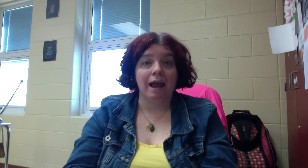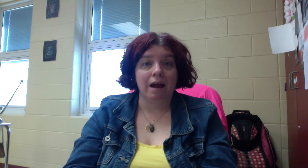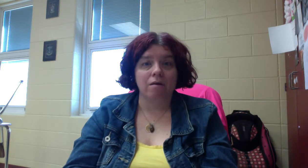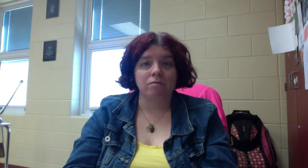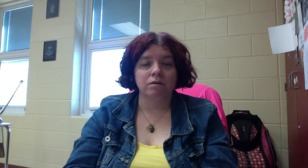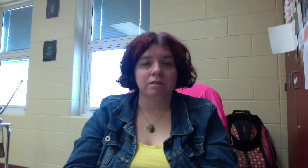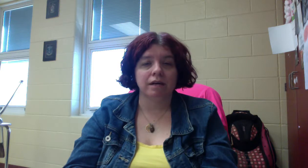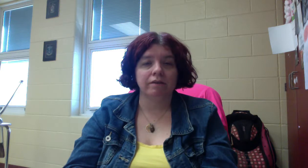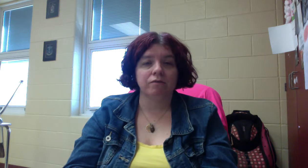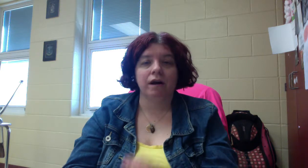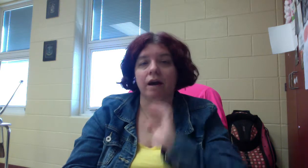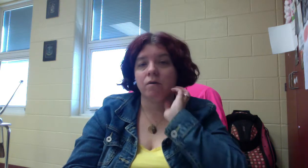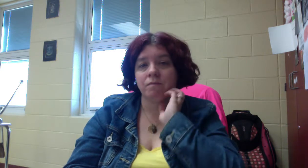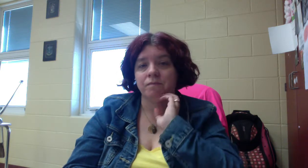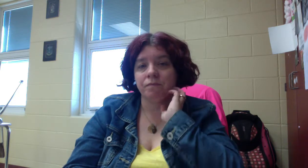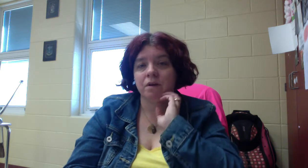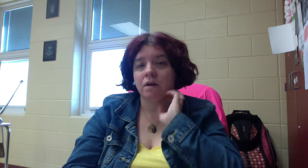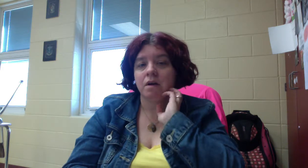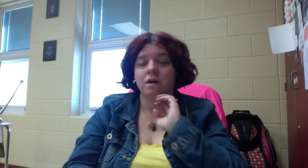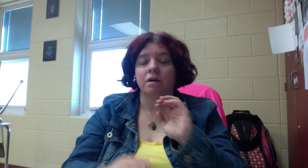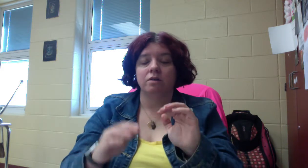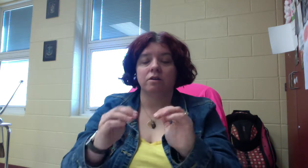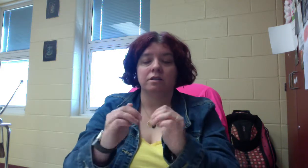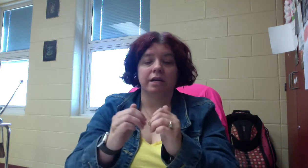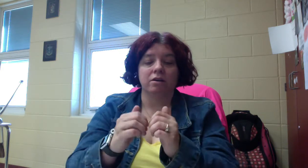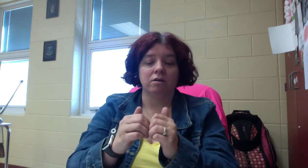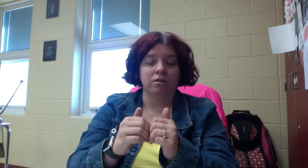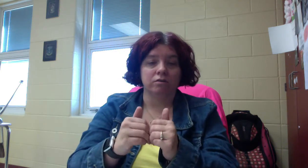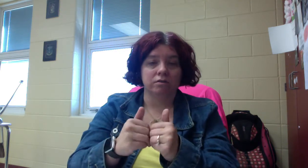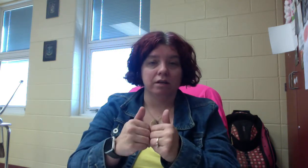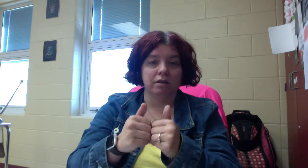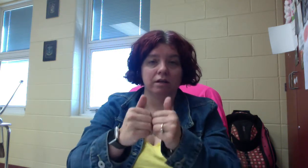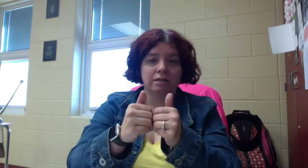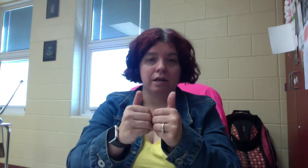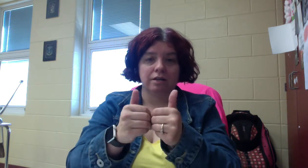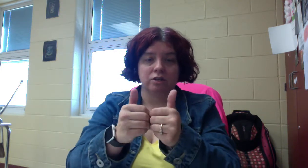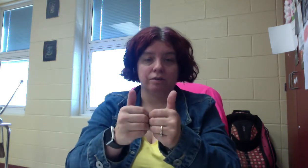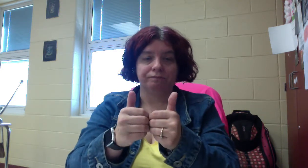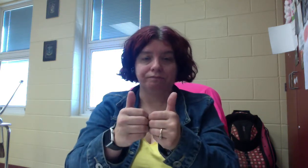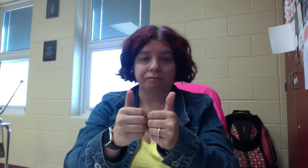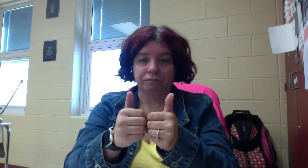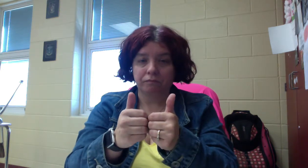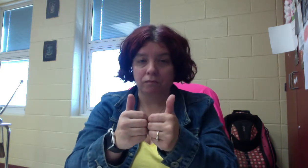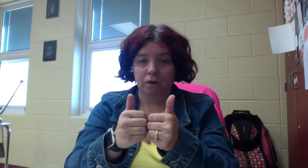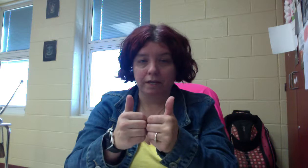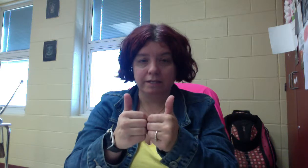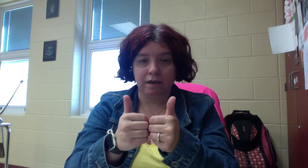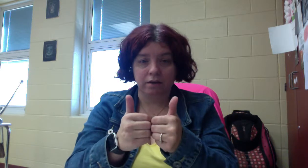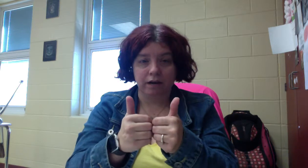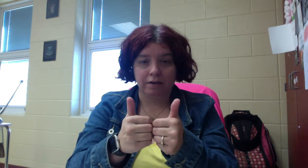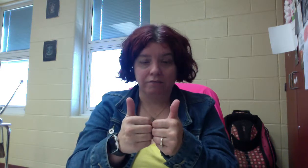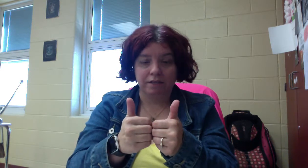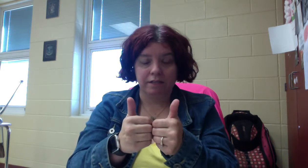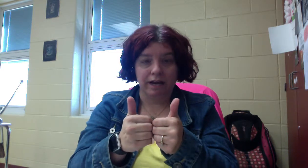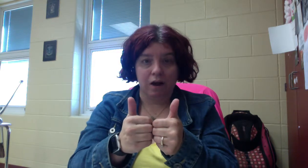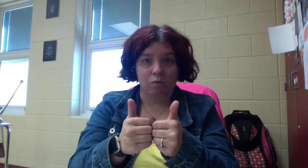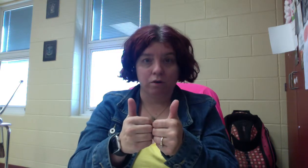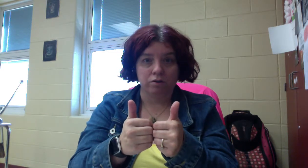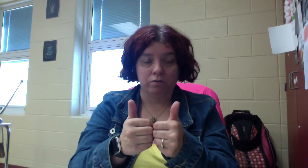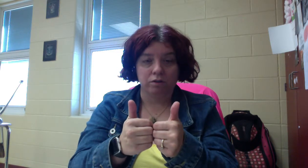How. The sign for how, you're going to take your knuckles and they're going to touch. Okay, see how they're kind of facing outwards towards each